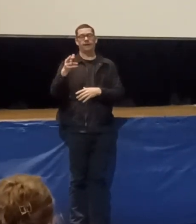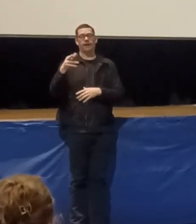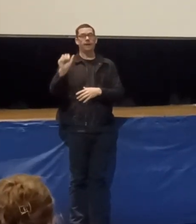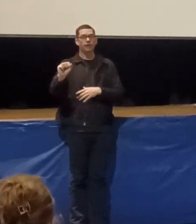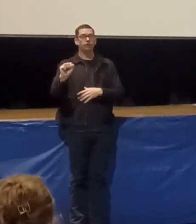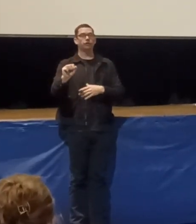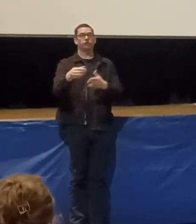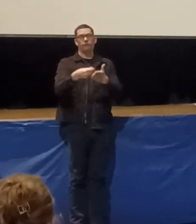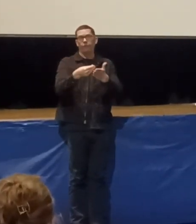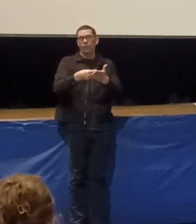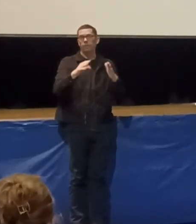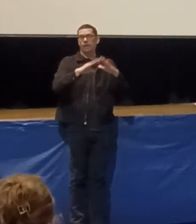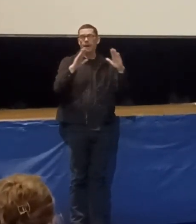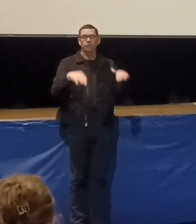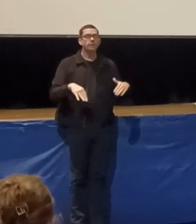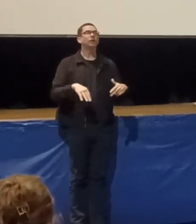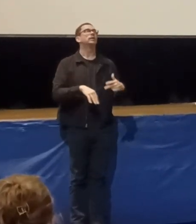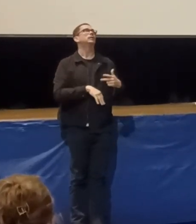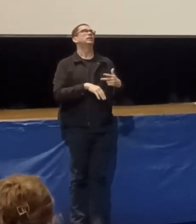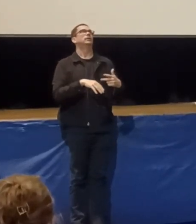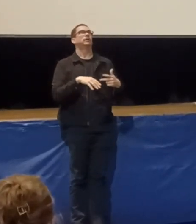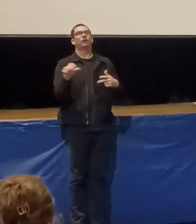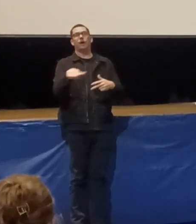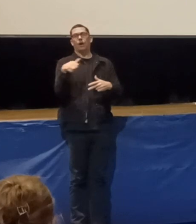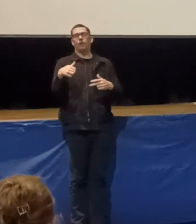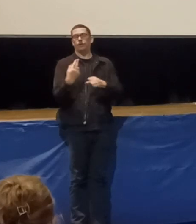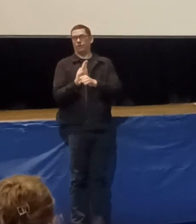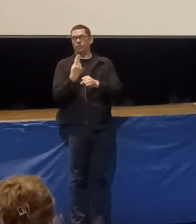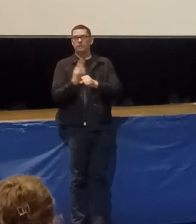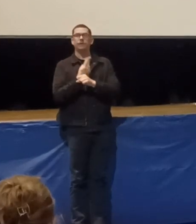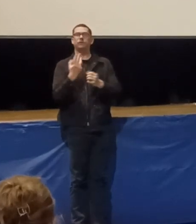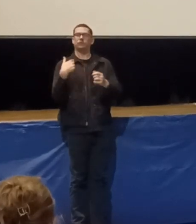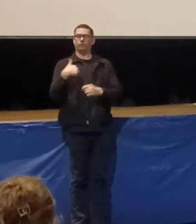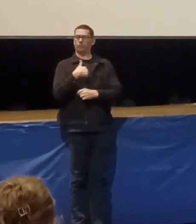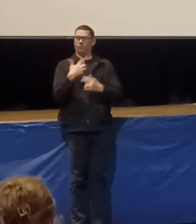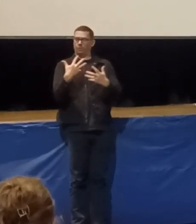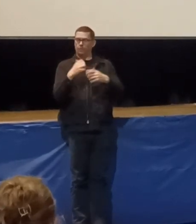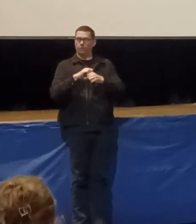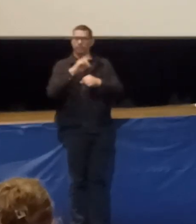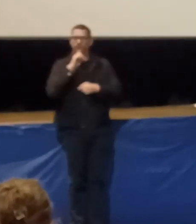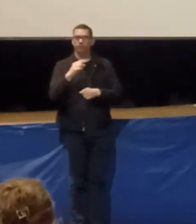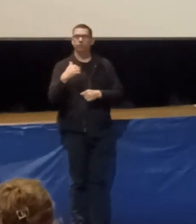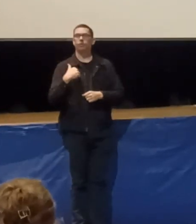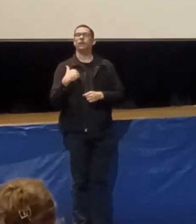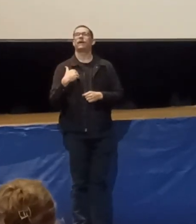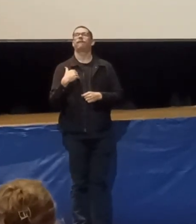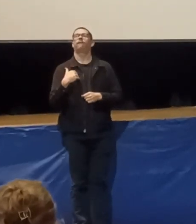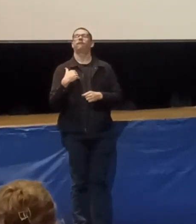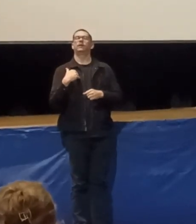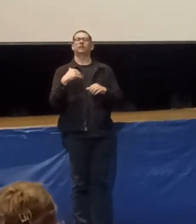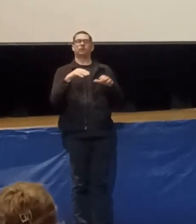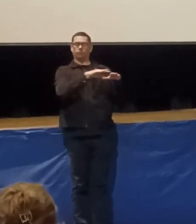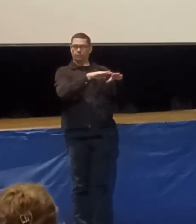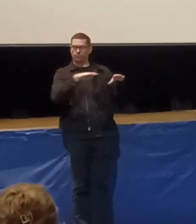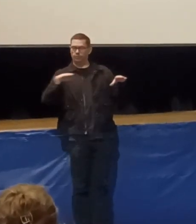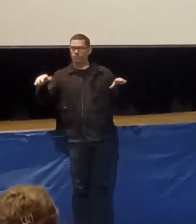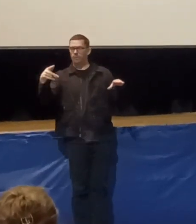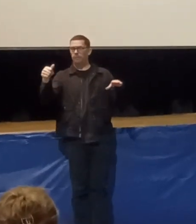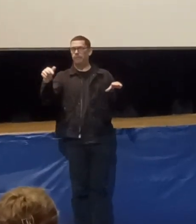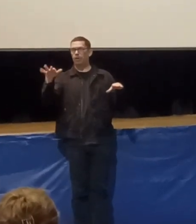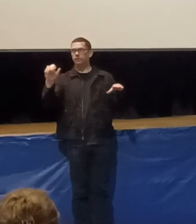also other types of uses, and we want to make sure that we have a contiguous parcel that's addressing